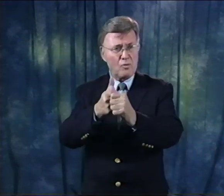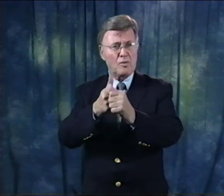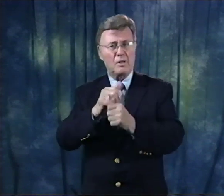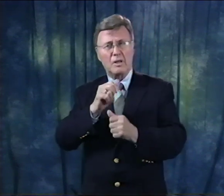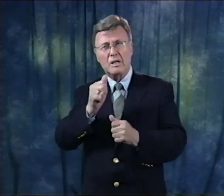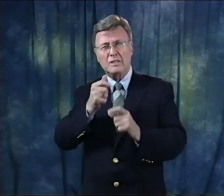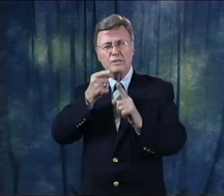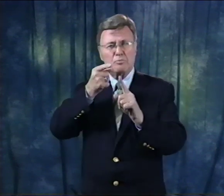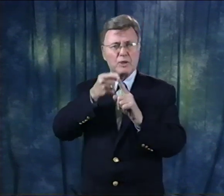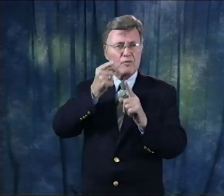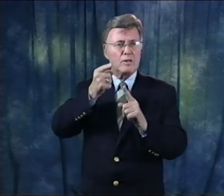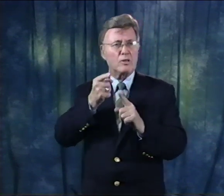follows a specific order,